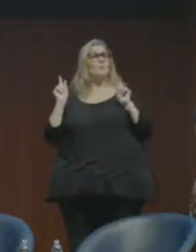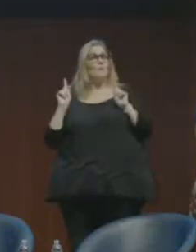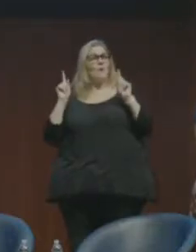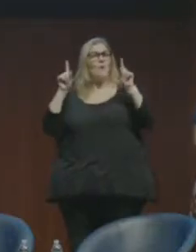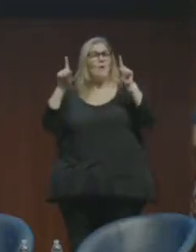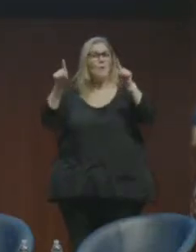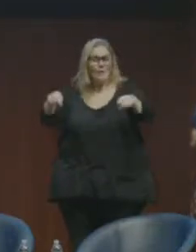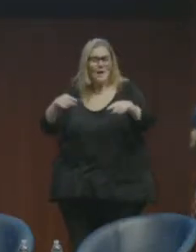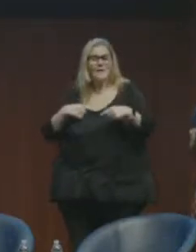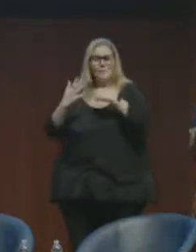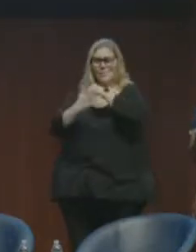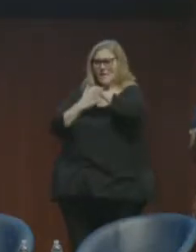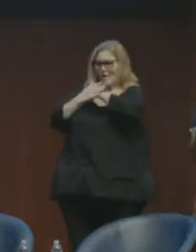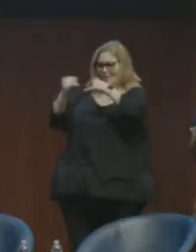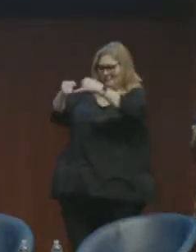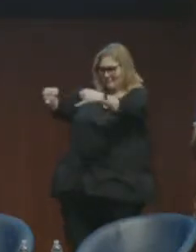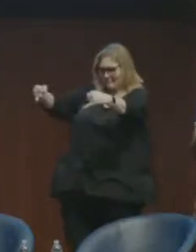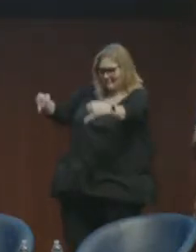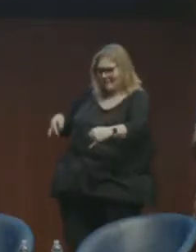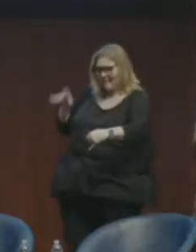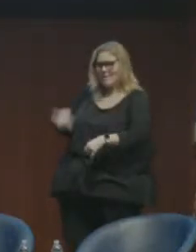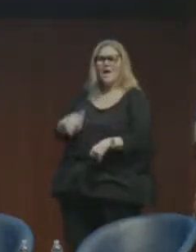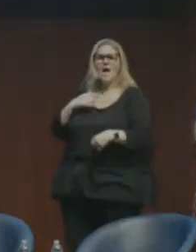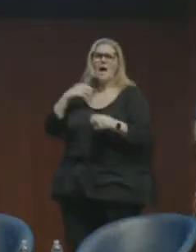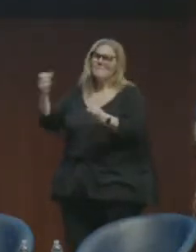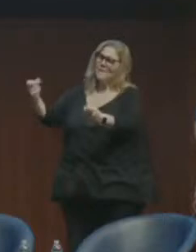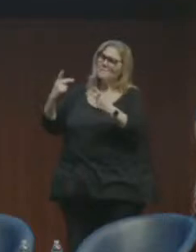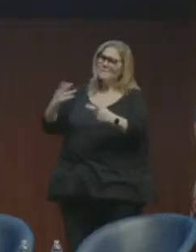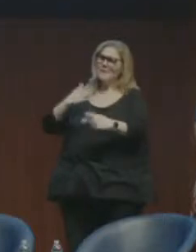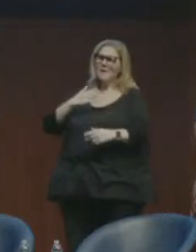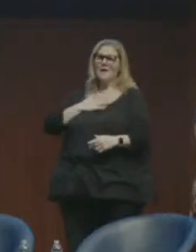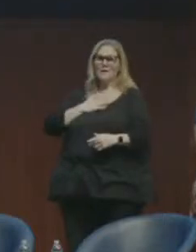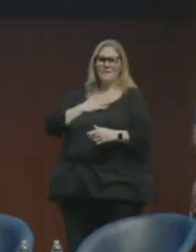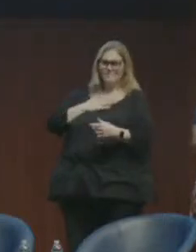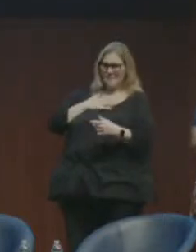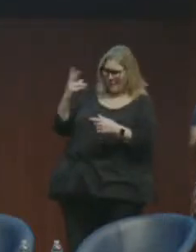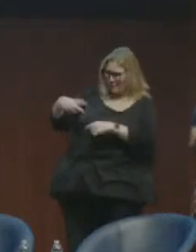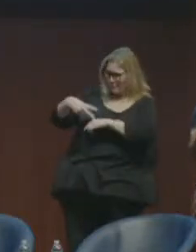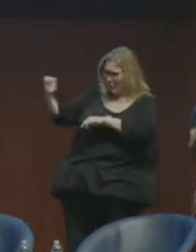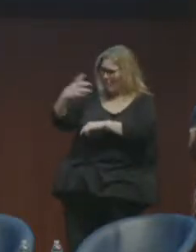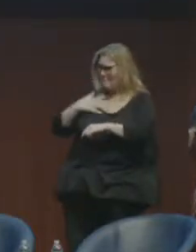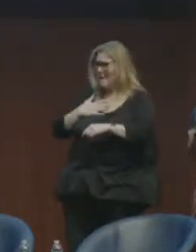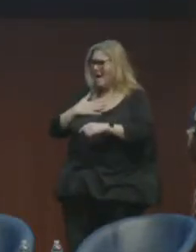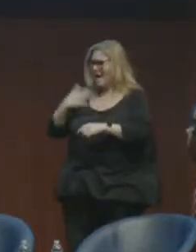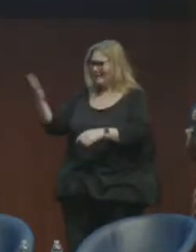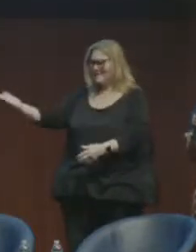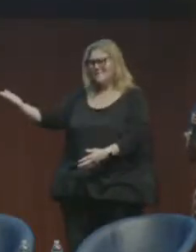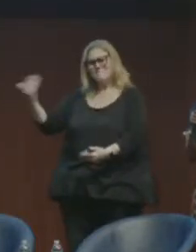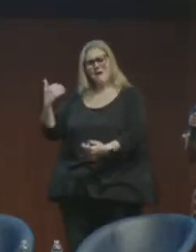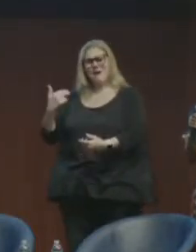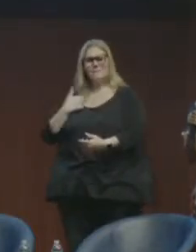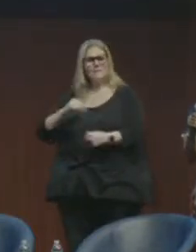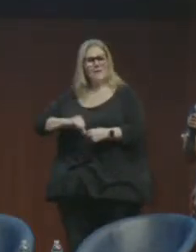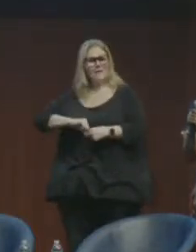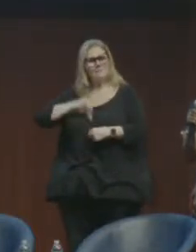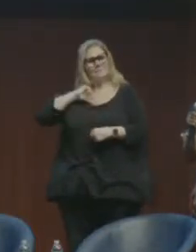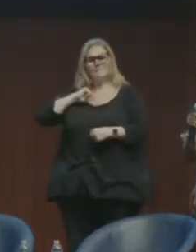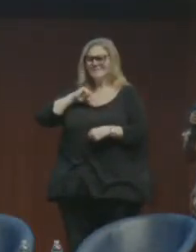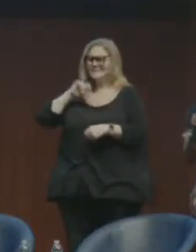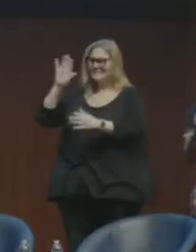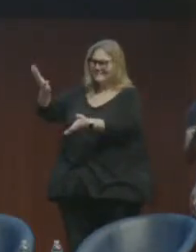the border and I took back what they stole from me. I took back